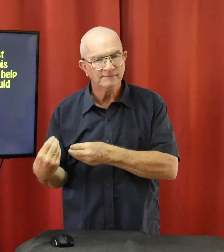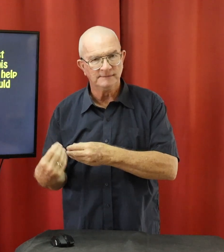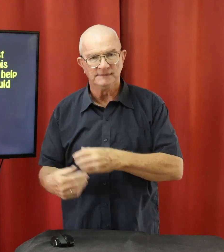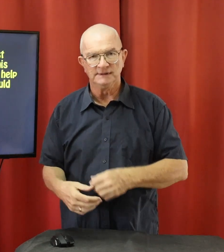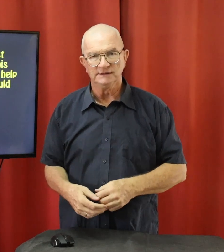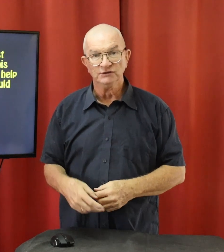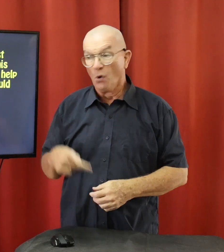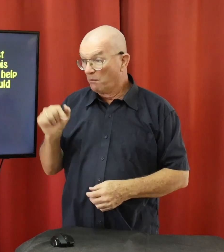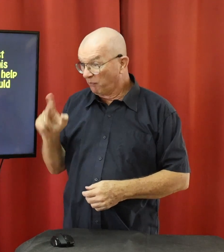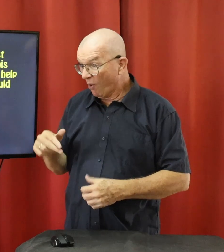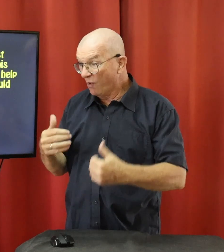me.